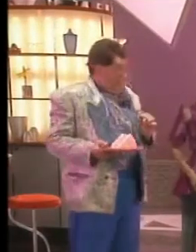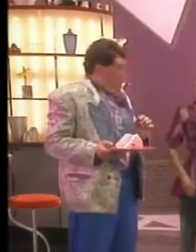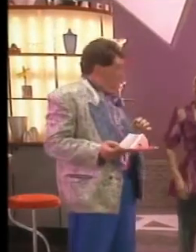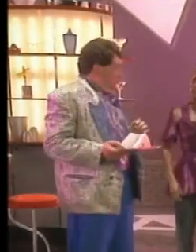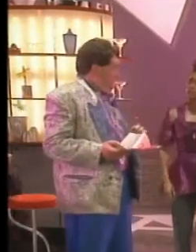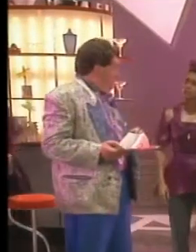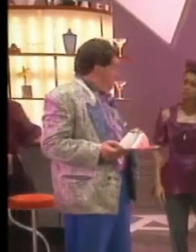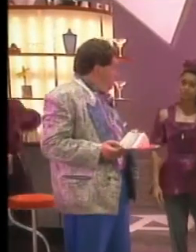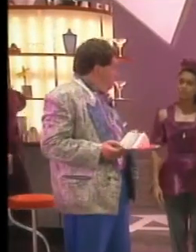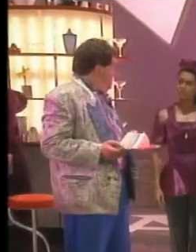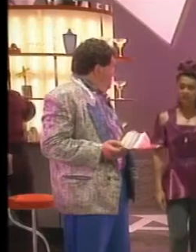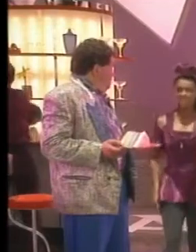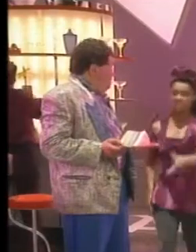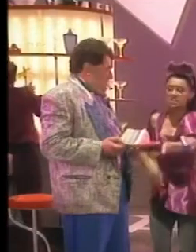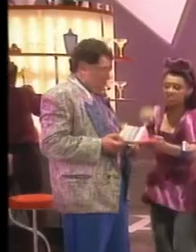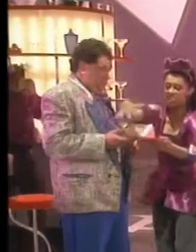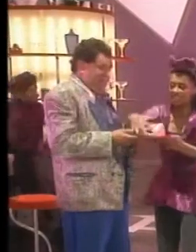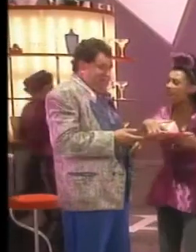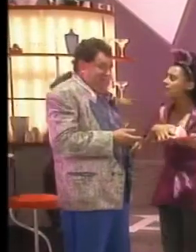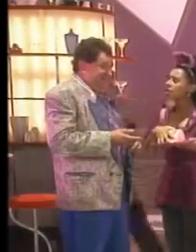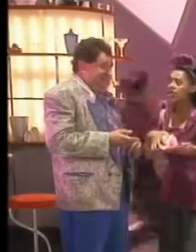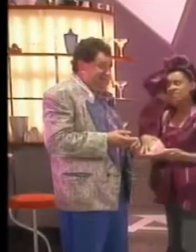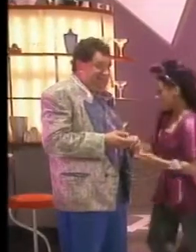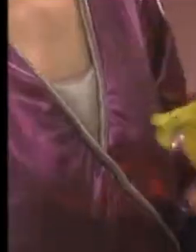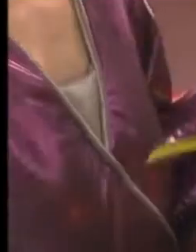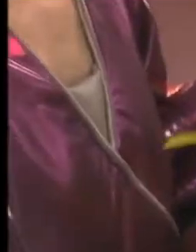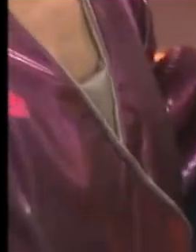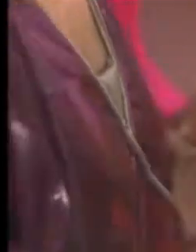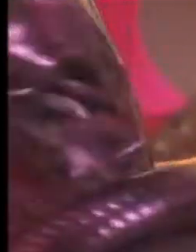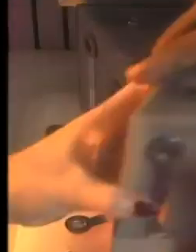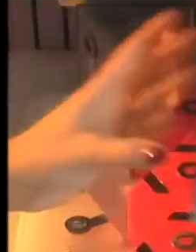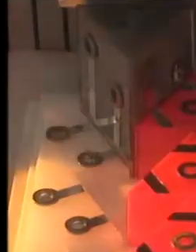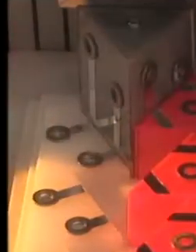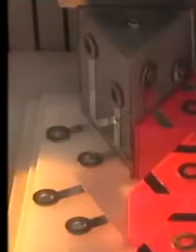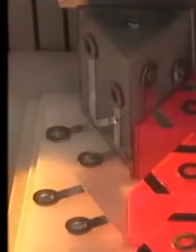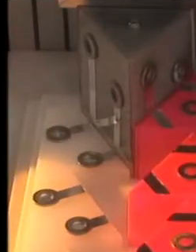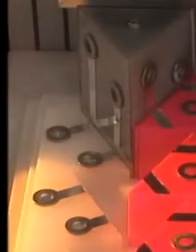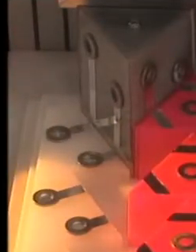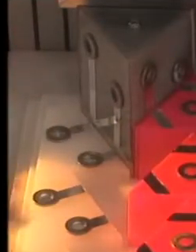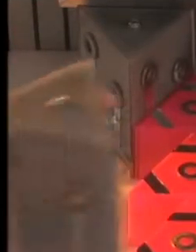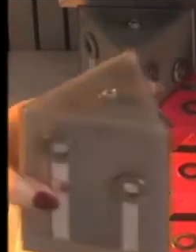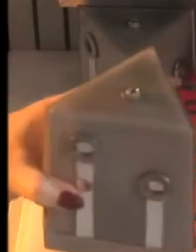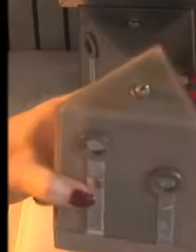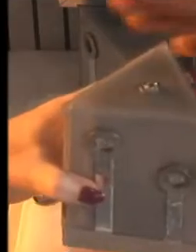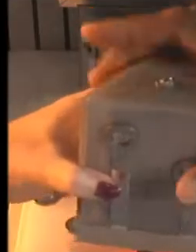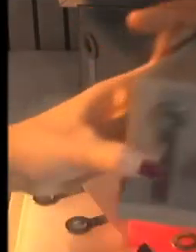it? He created it. And he created that cake you're eating. They won't move it. We'll have to shoot round